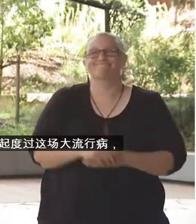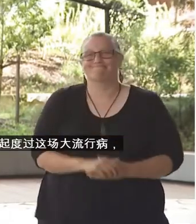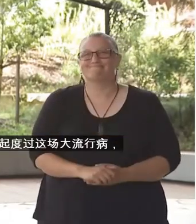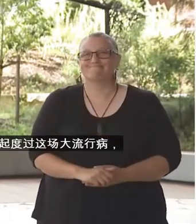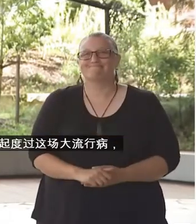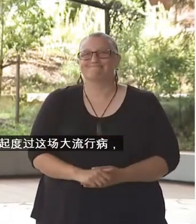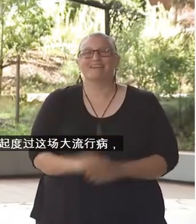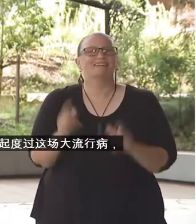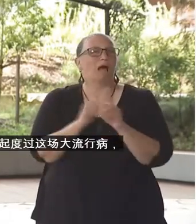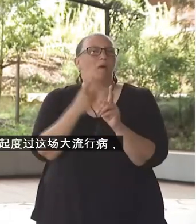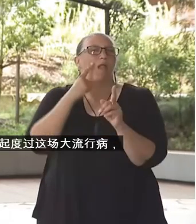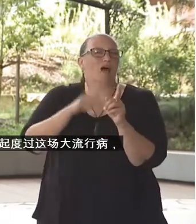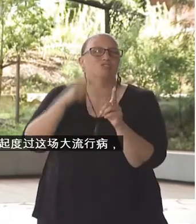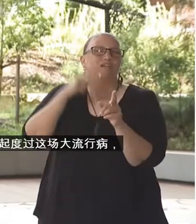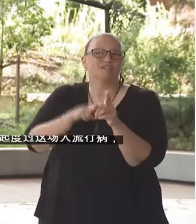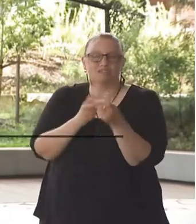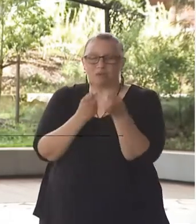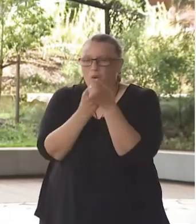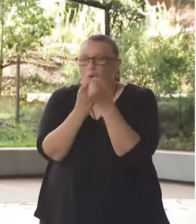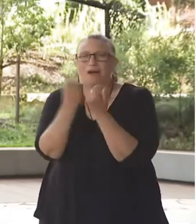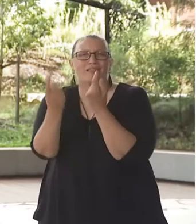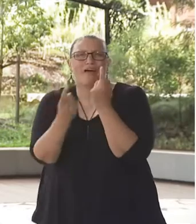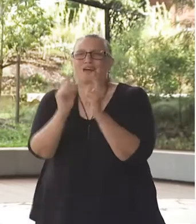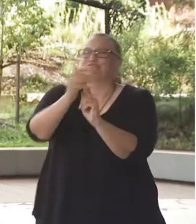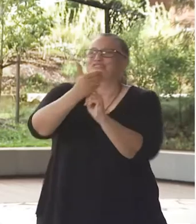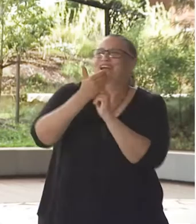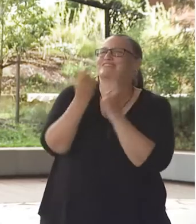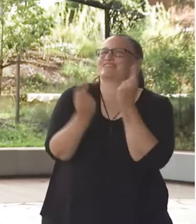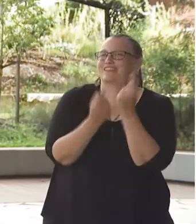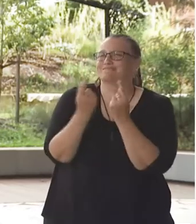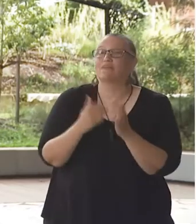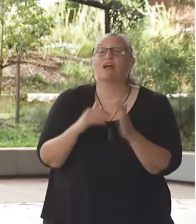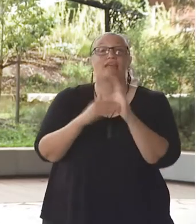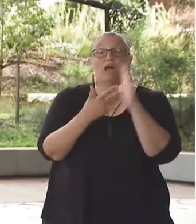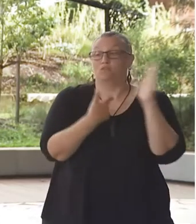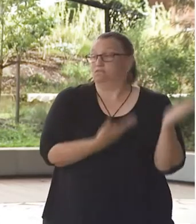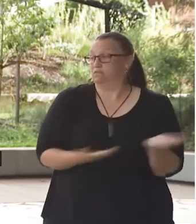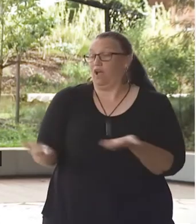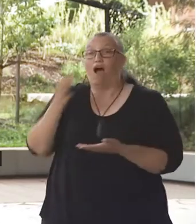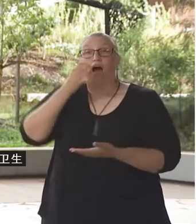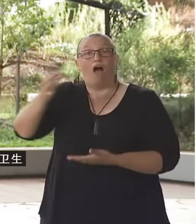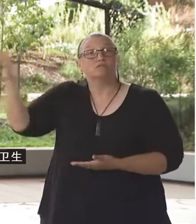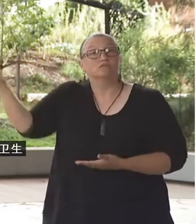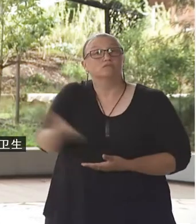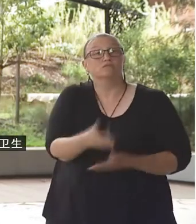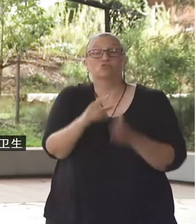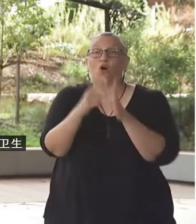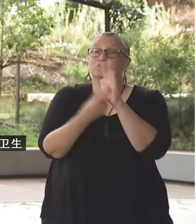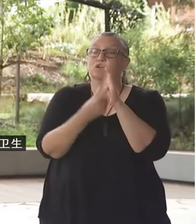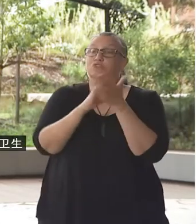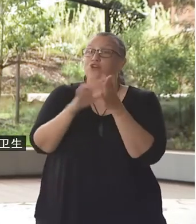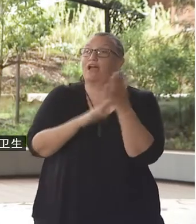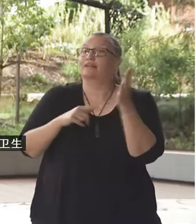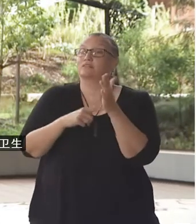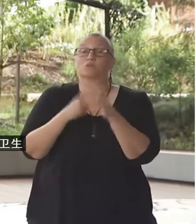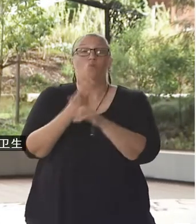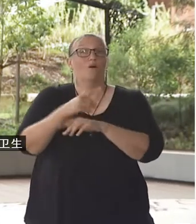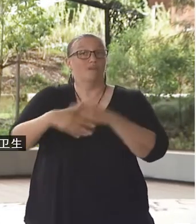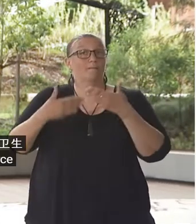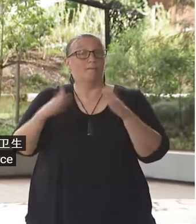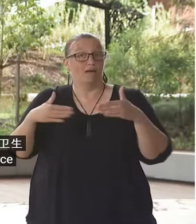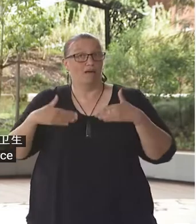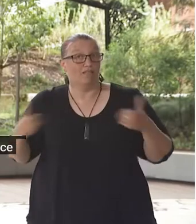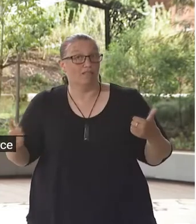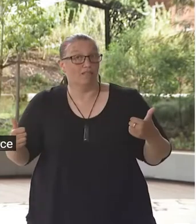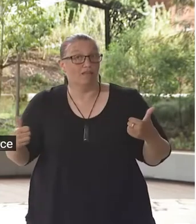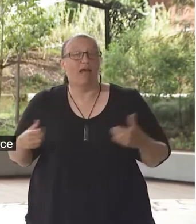we've done over the last 2 years. I'm now going to pass to Dr. Chant to give a public health update, and then Susan Pearce